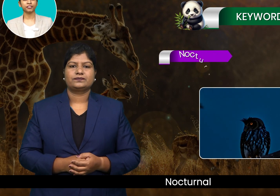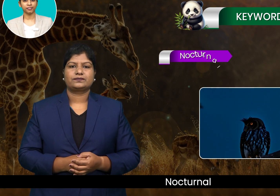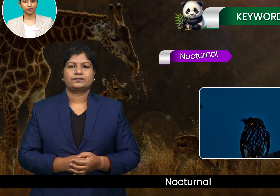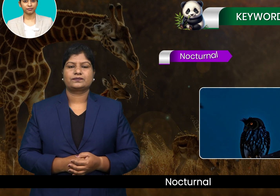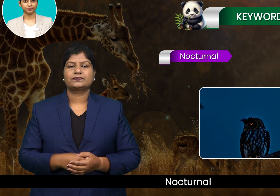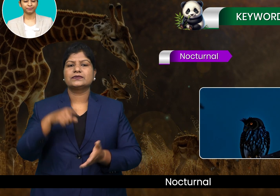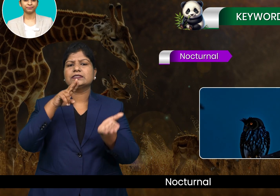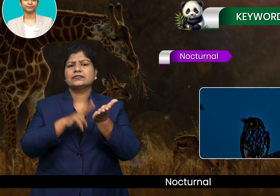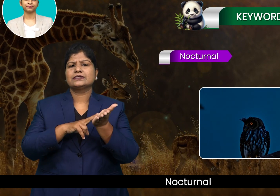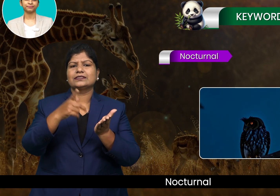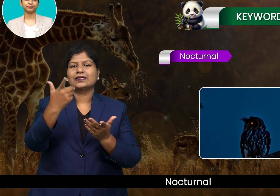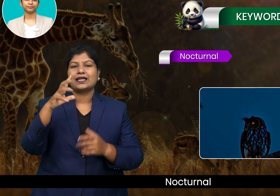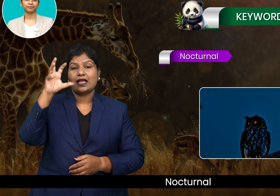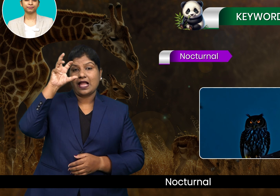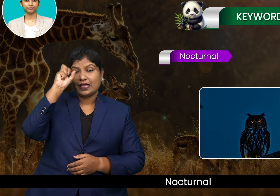nocturnal.